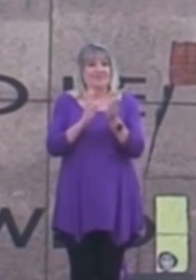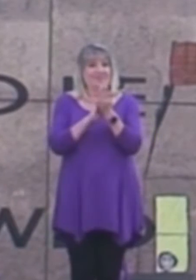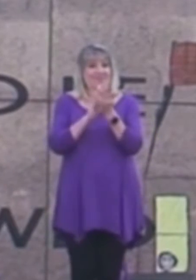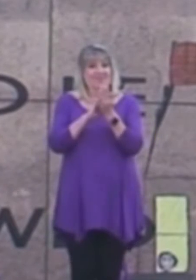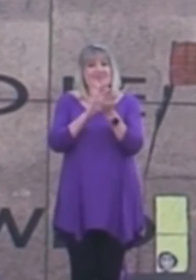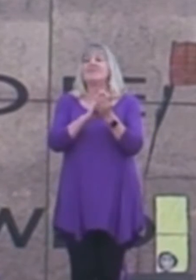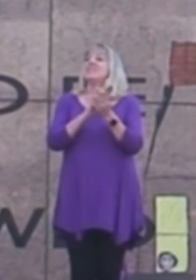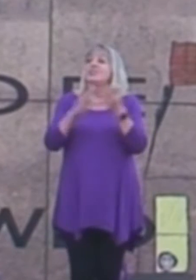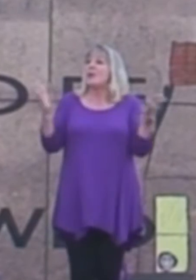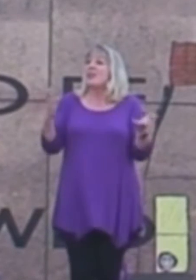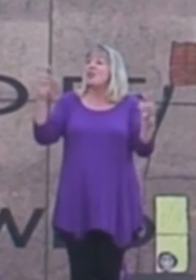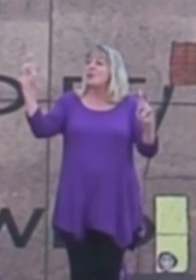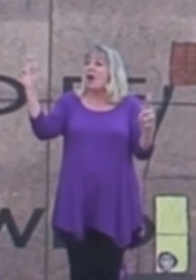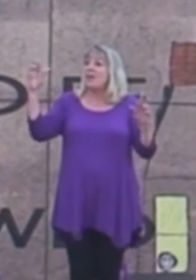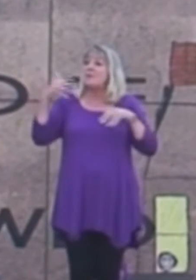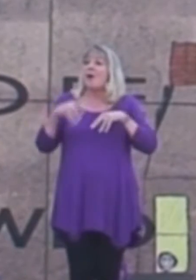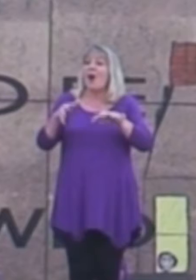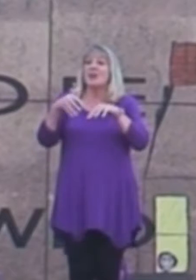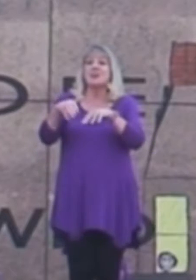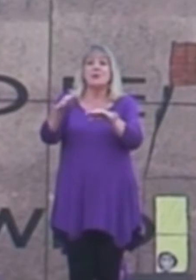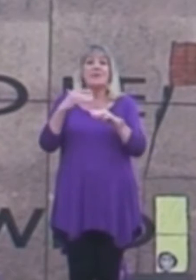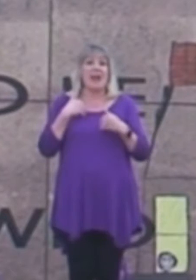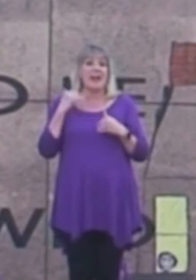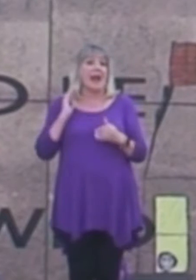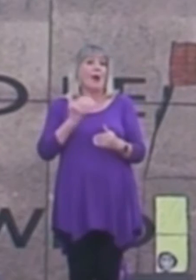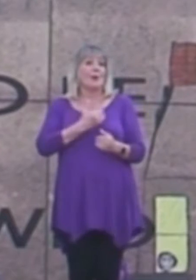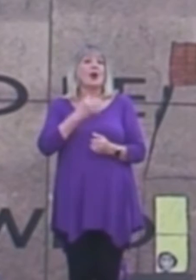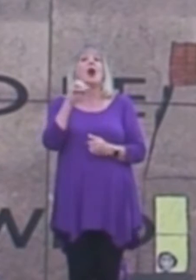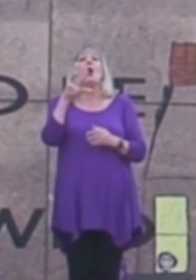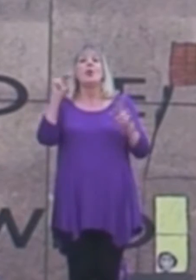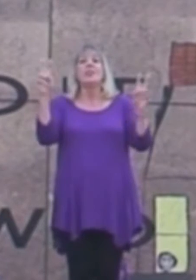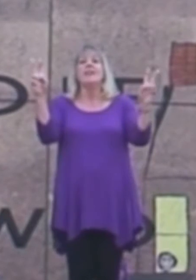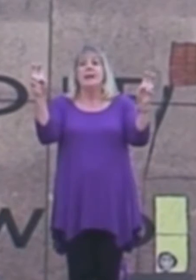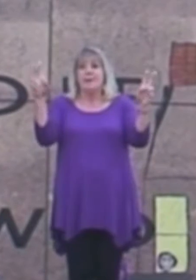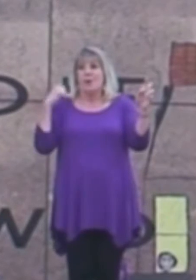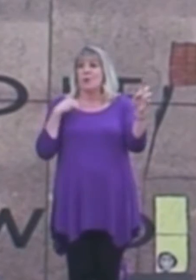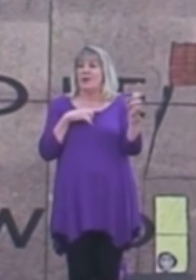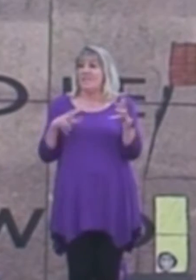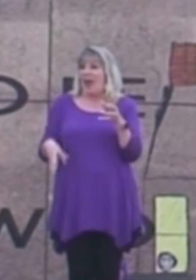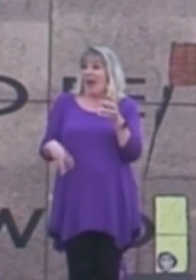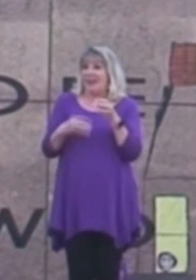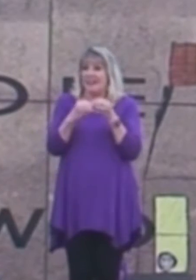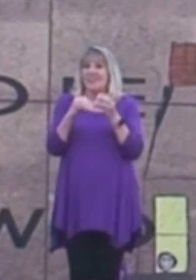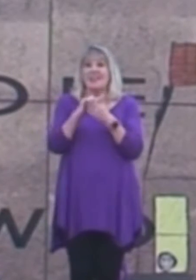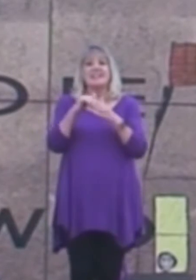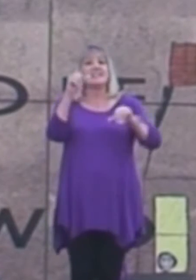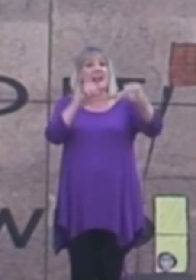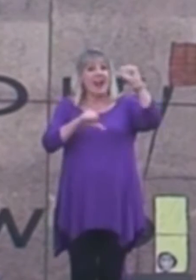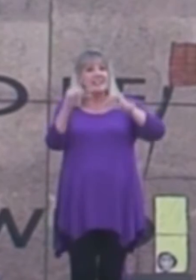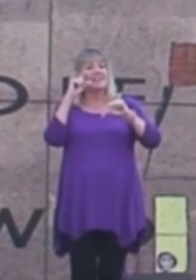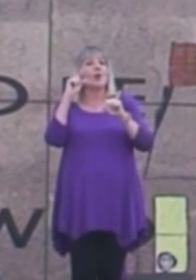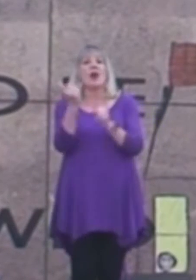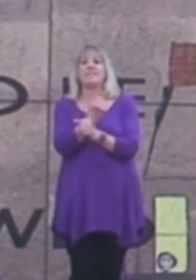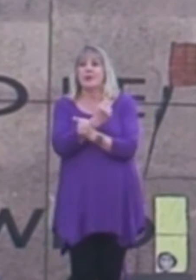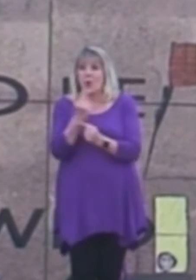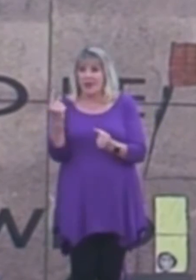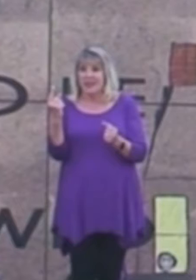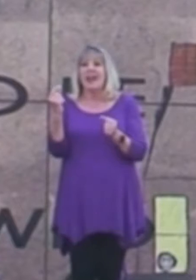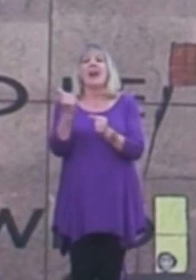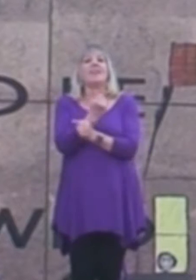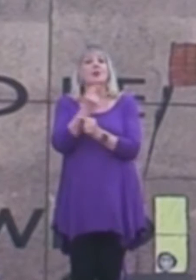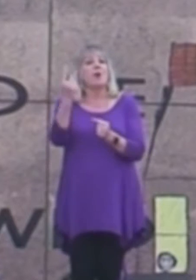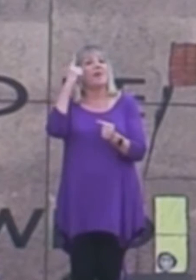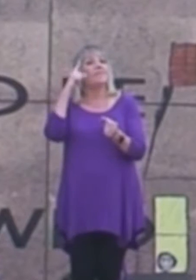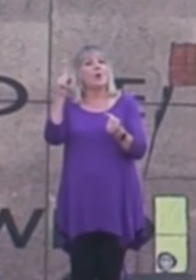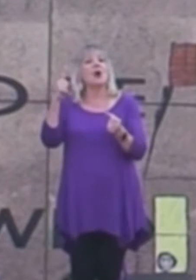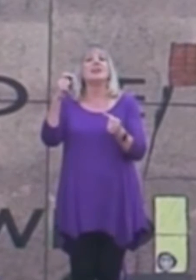So here at the Raleigh March, we've had our own theme that we've added, which is science for everyone, everyone